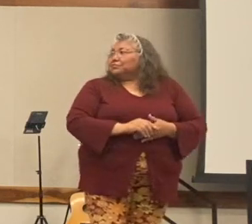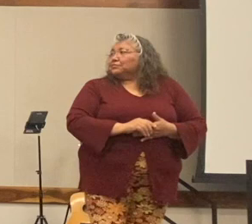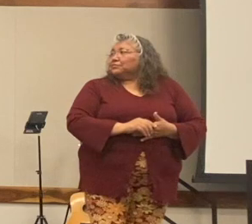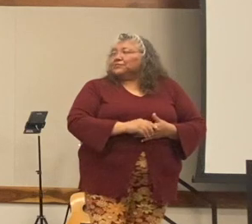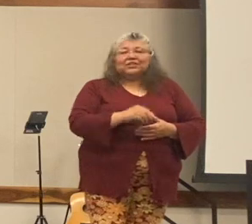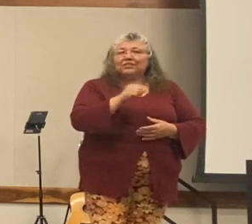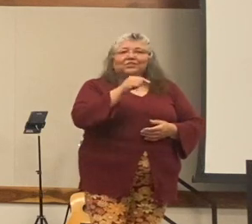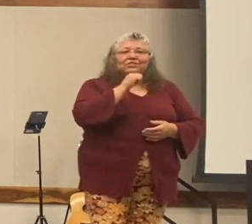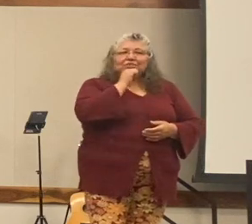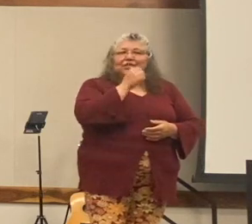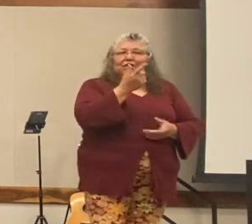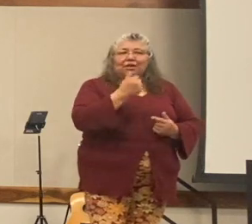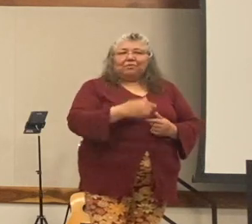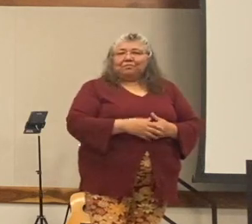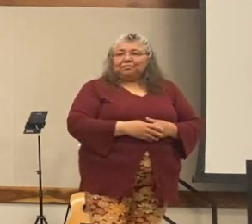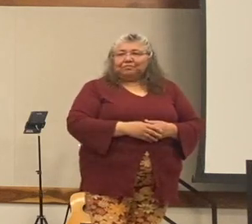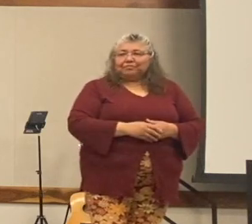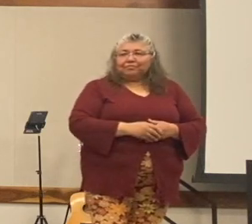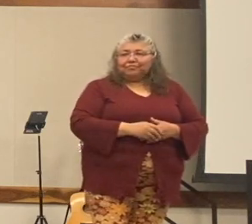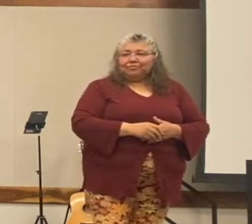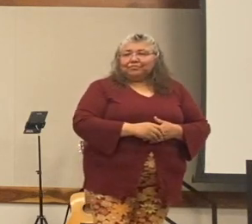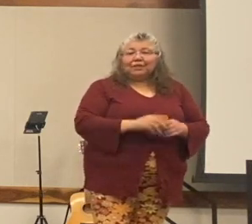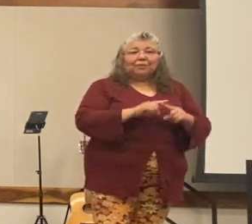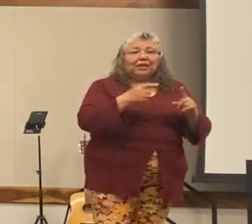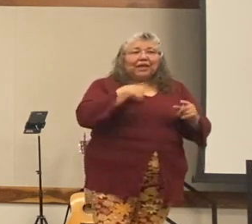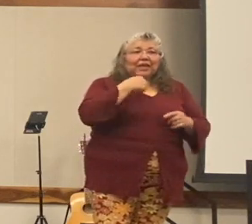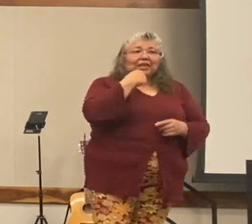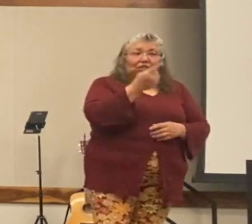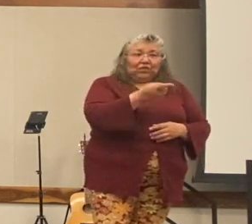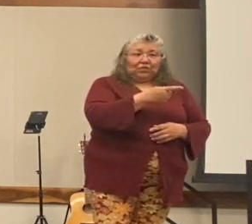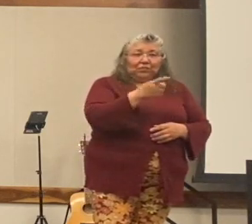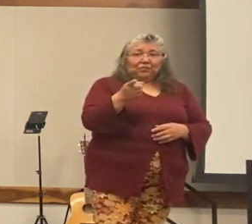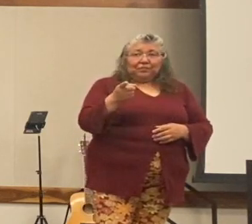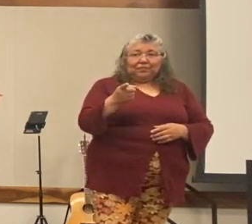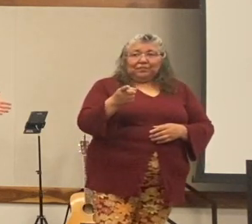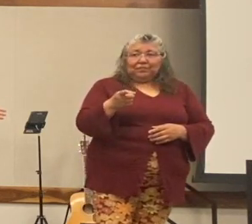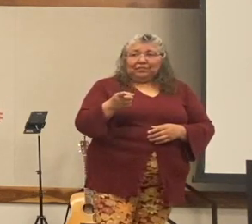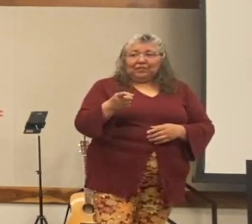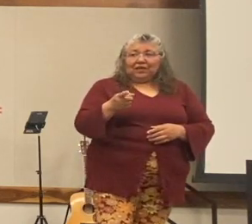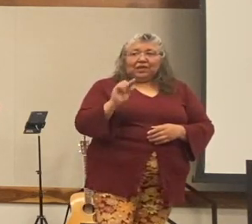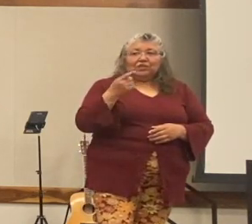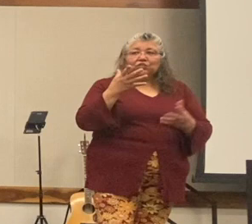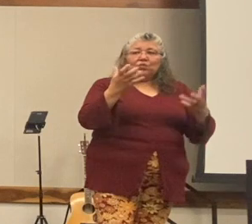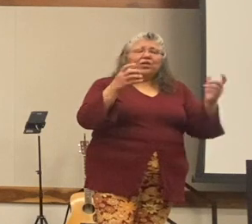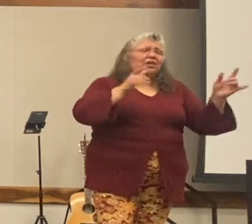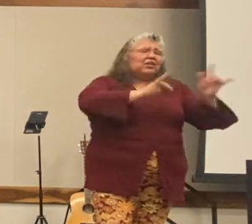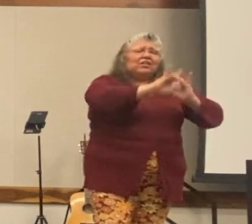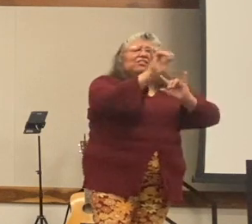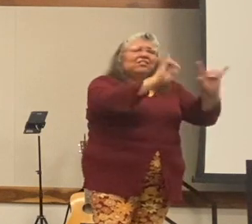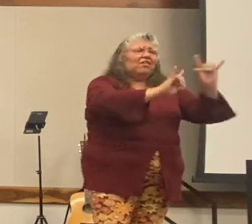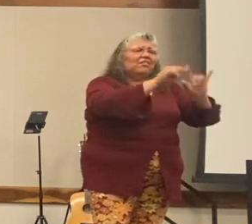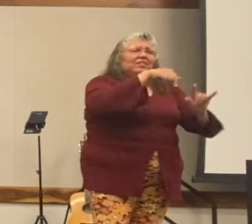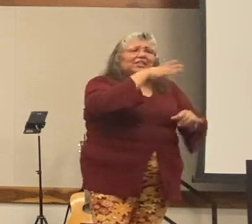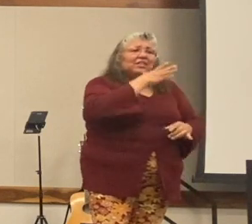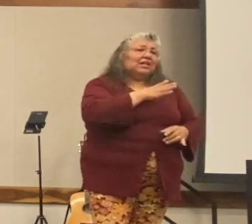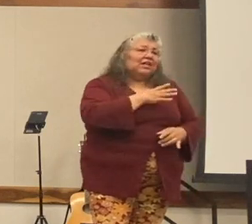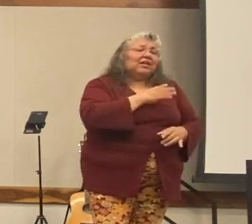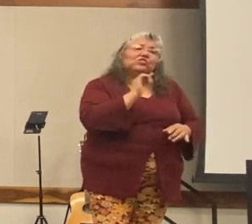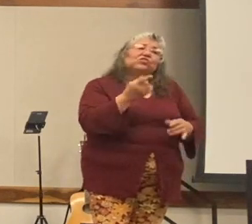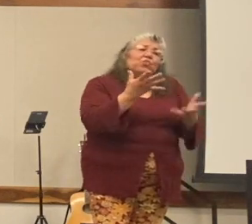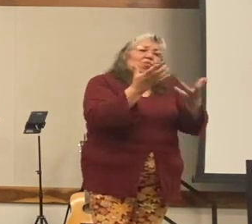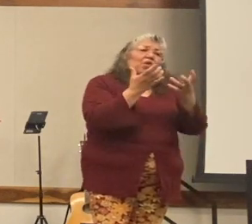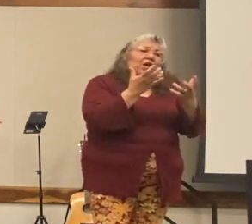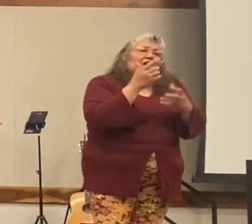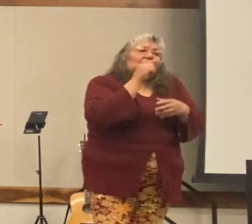She didn't come. But can I tell you something? I just wanted to love on her. Amen. I just wanted